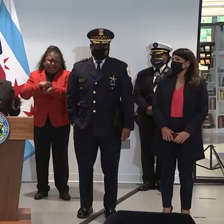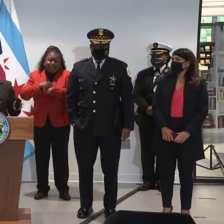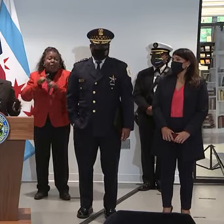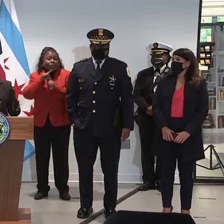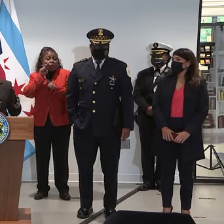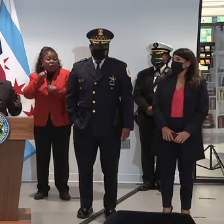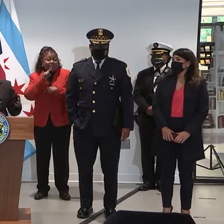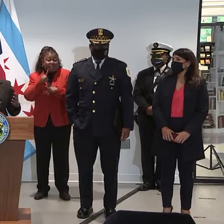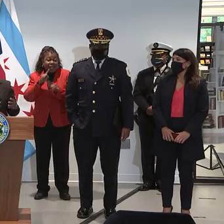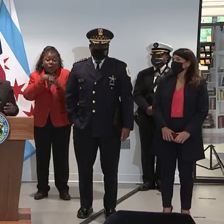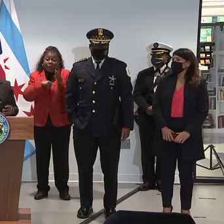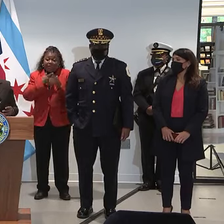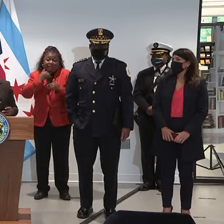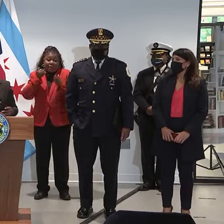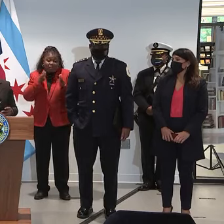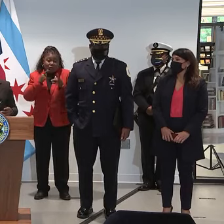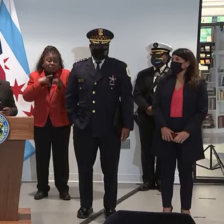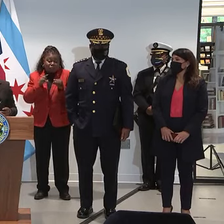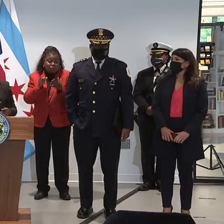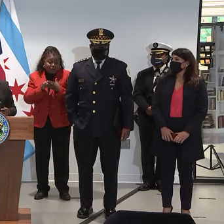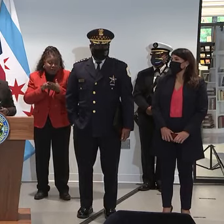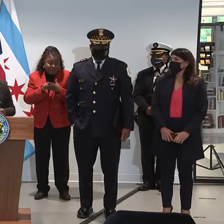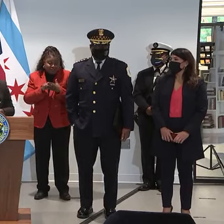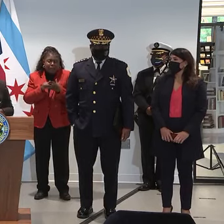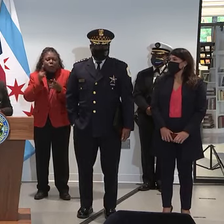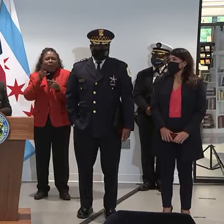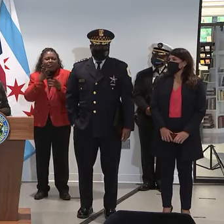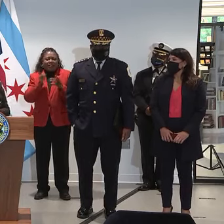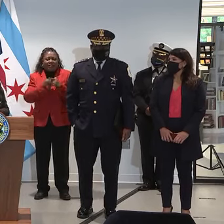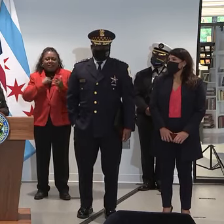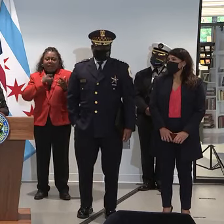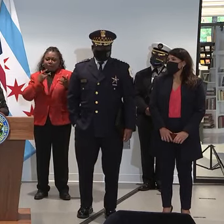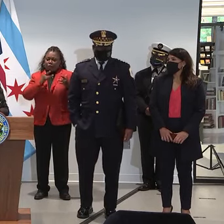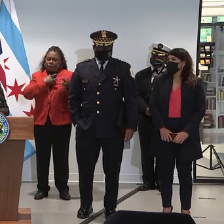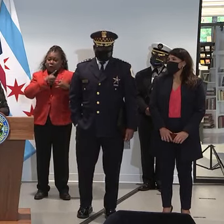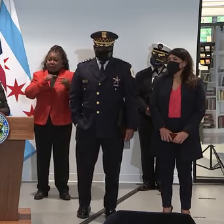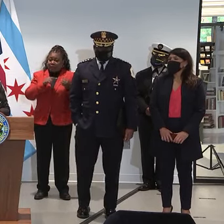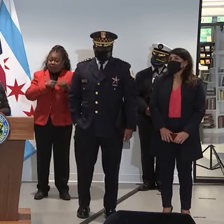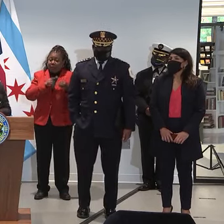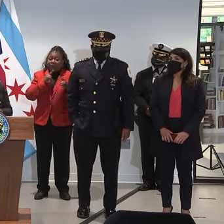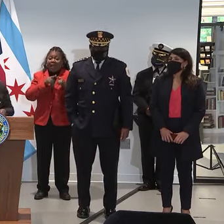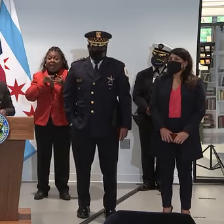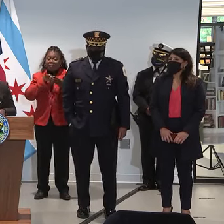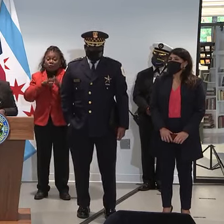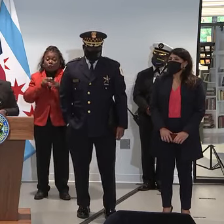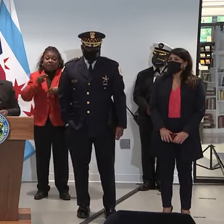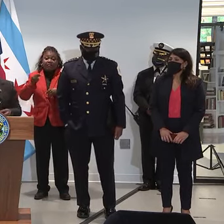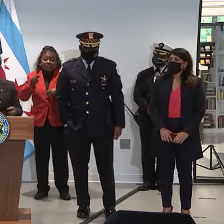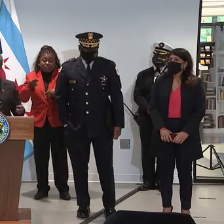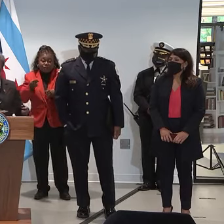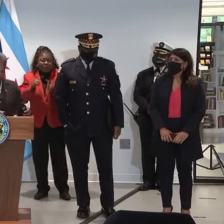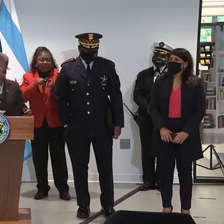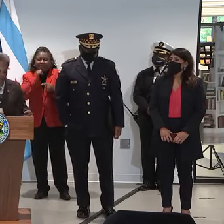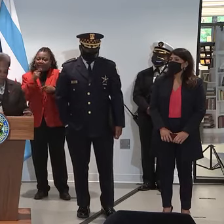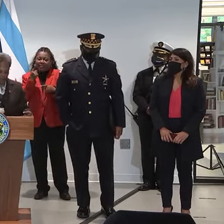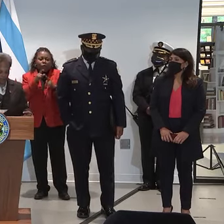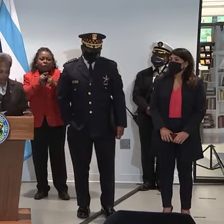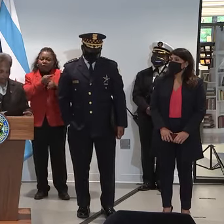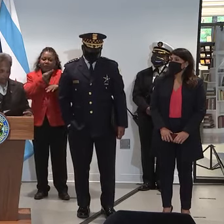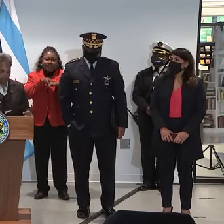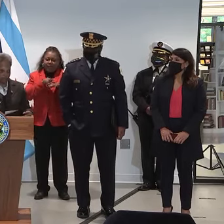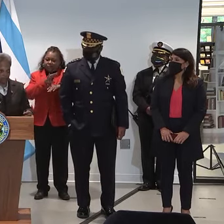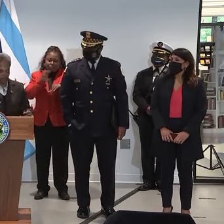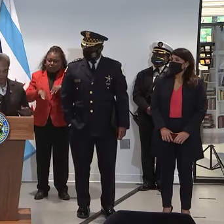The question is, what is the best way for us to do that? One of the things that I'm concerned about as a student of history, and not somebody who is a